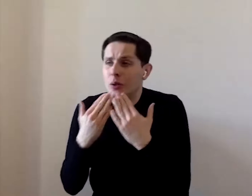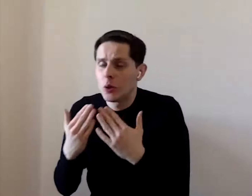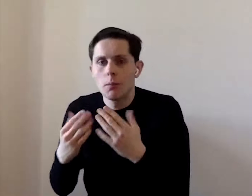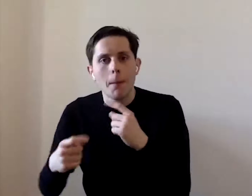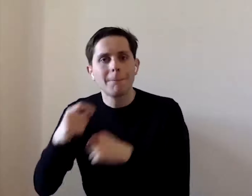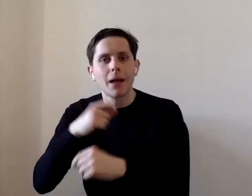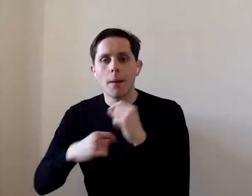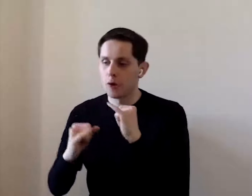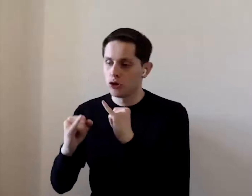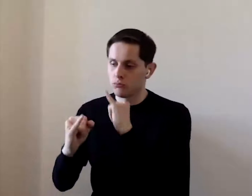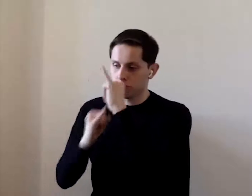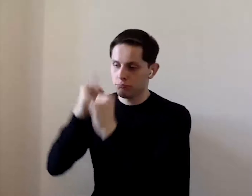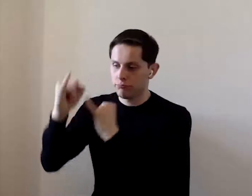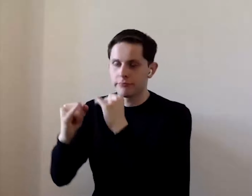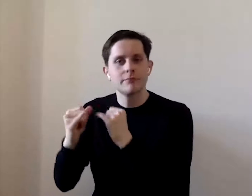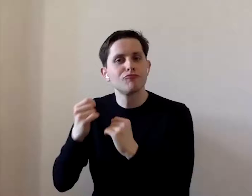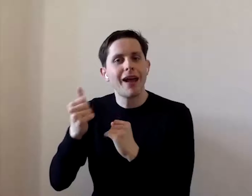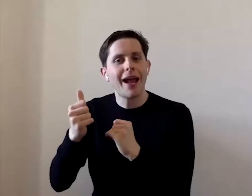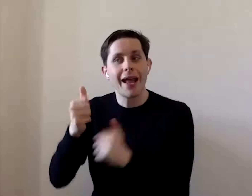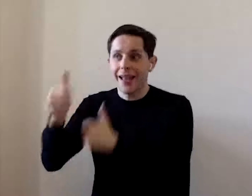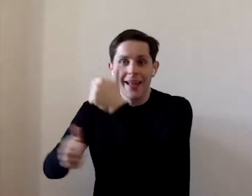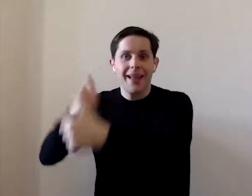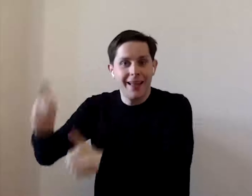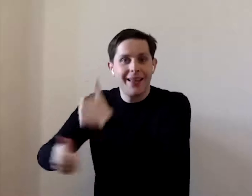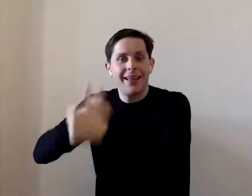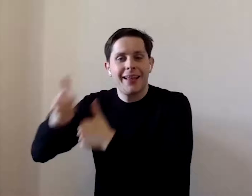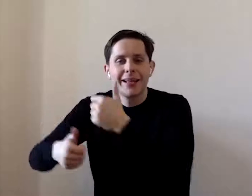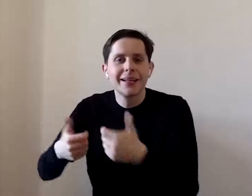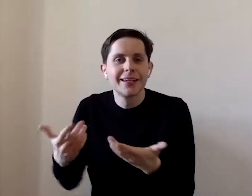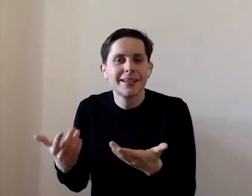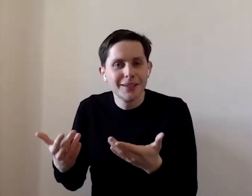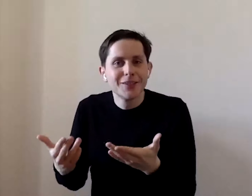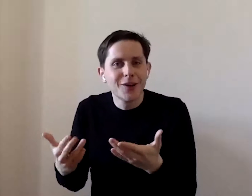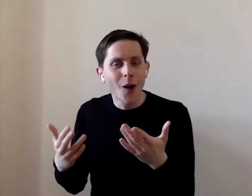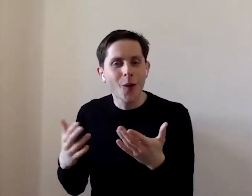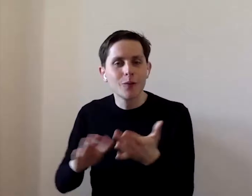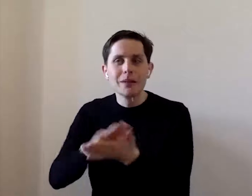with everything, the more sort of grateful we are for these things, the less we can critique when there are issues within them.